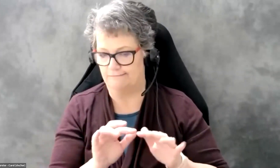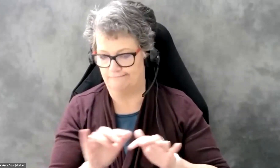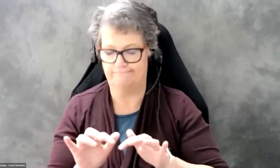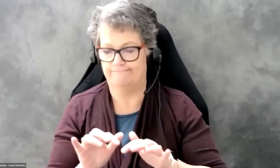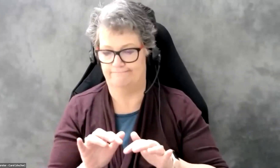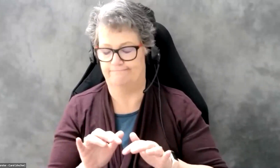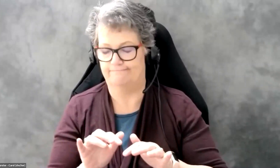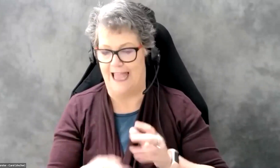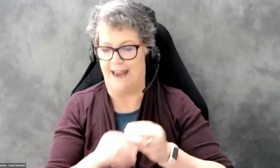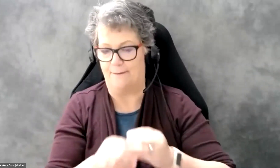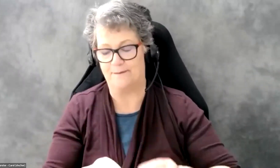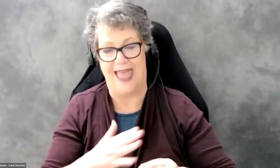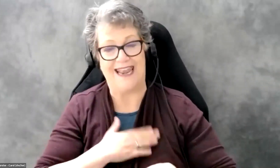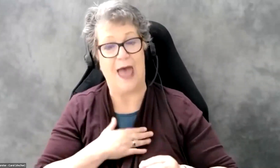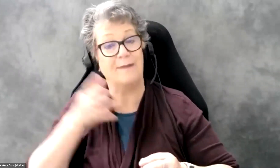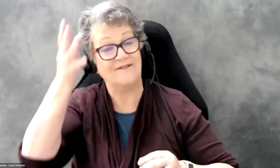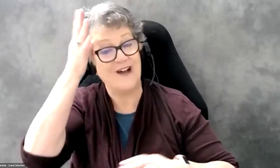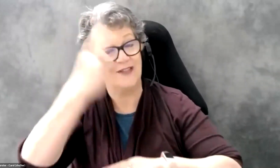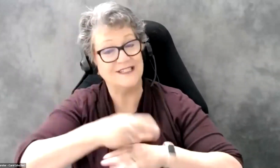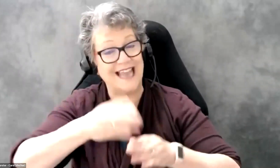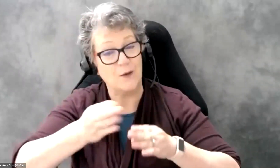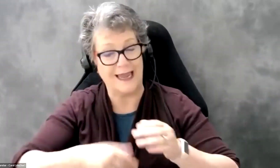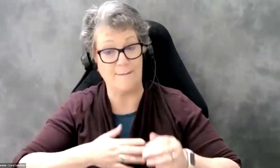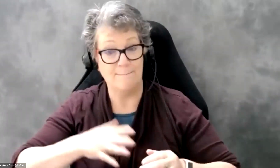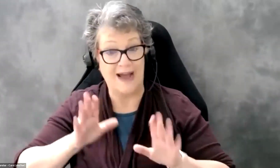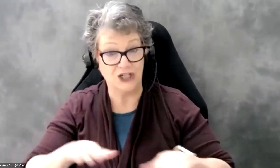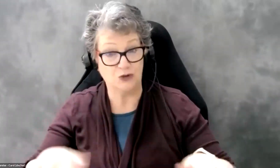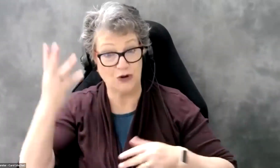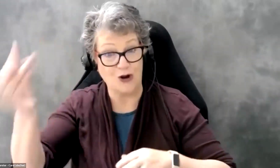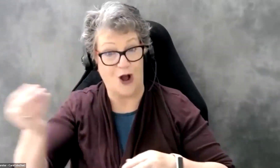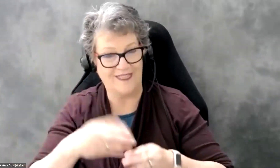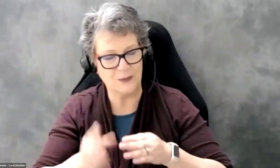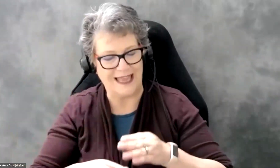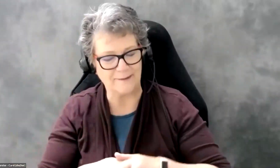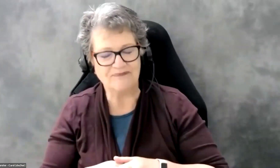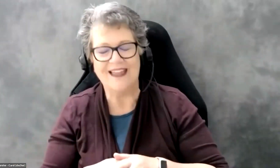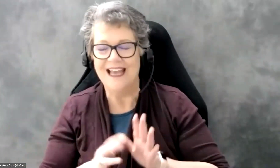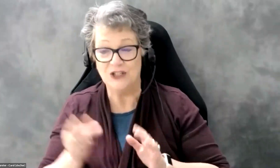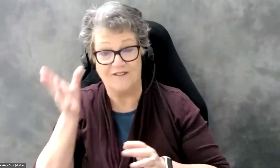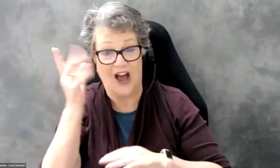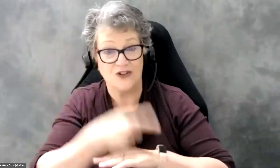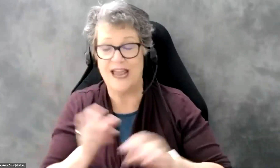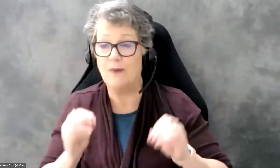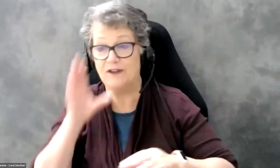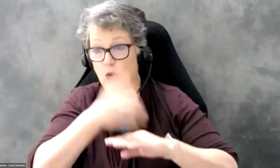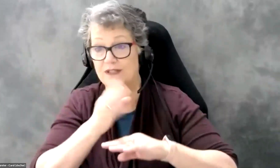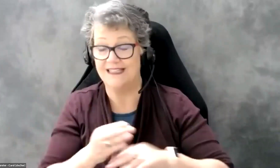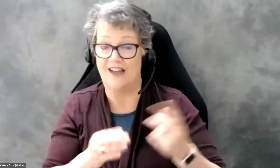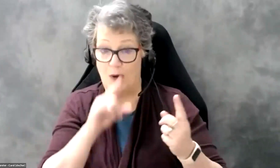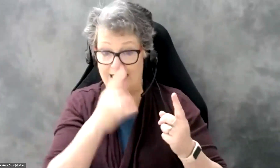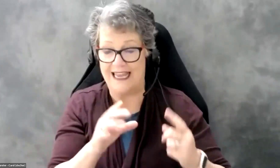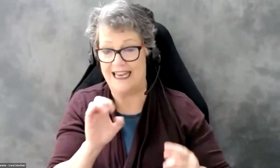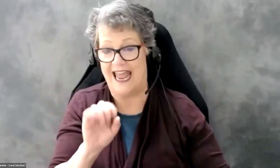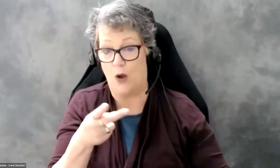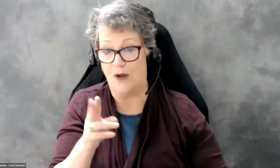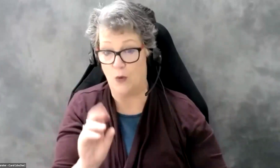the chat there. And happy Father's Day weekend. My children are gone this weekend. So Father's Day with no sons. I have one kid in Ecuador